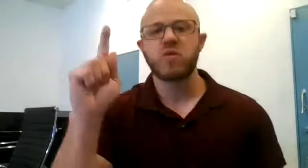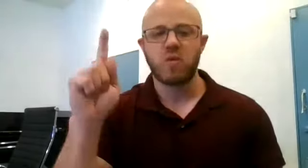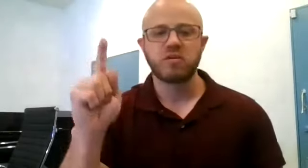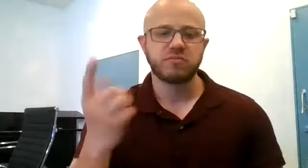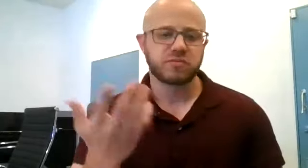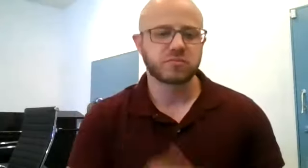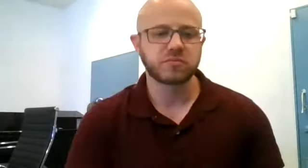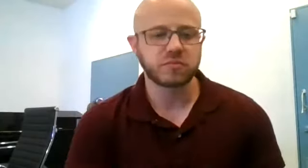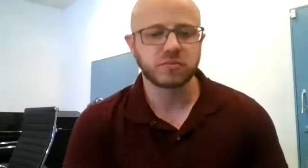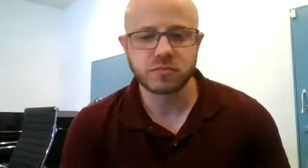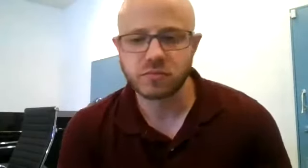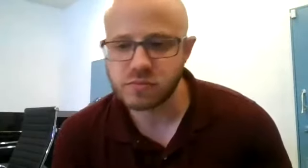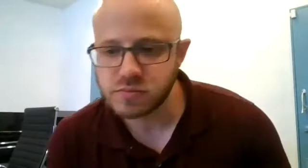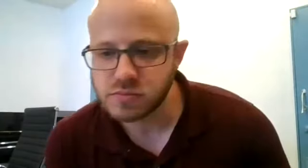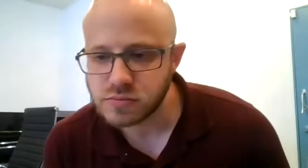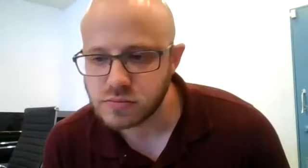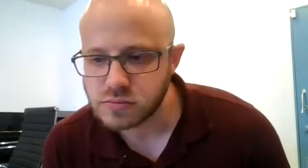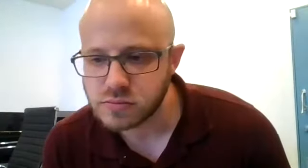or anyone.